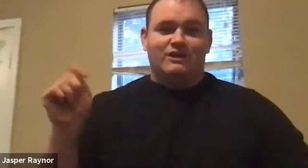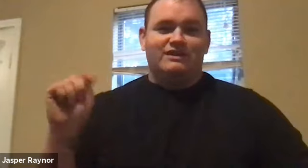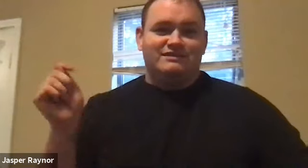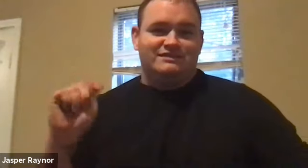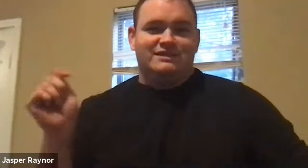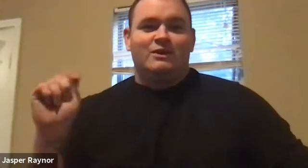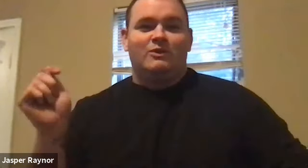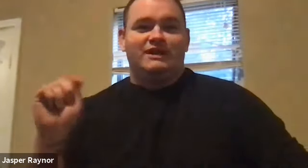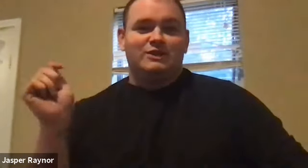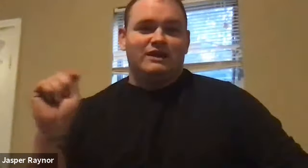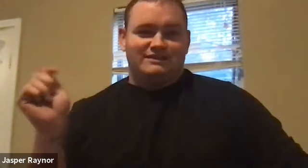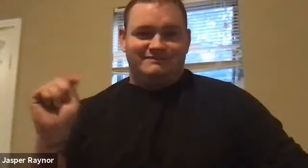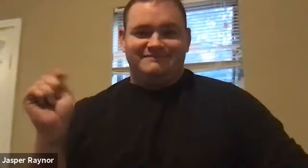toilet. Where the toilet.